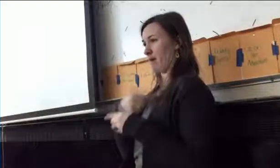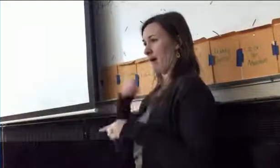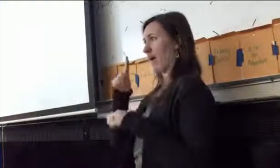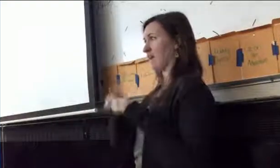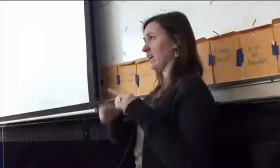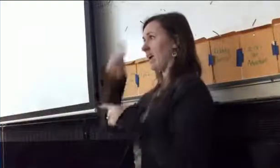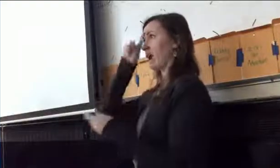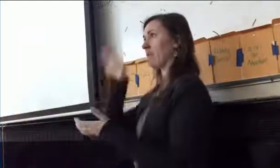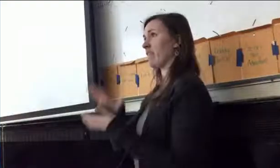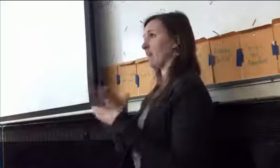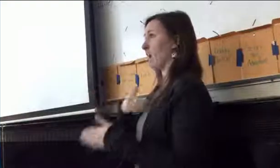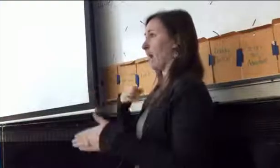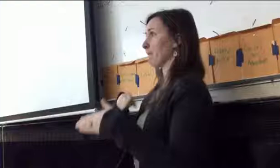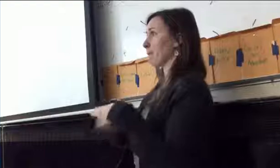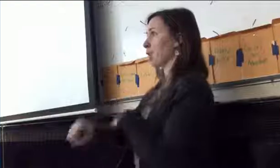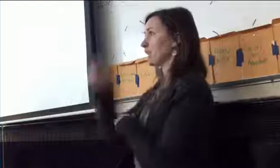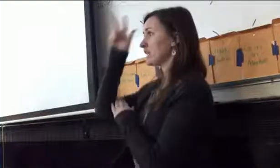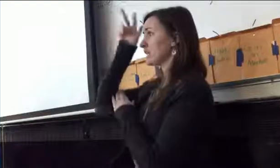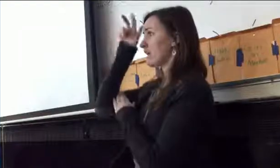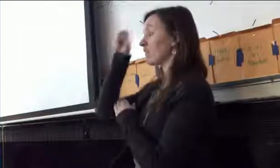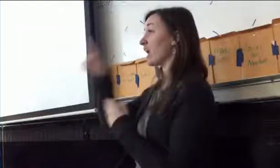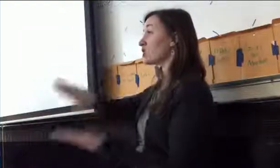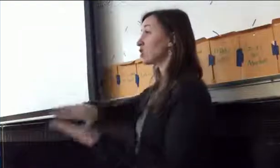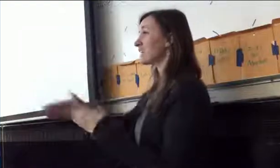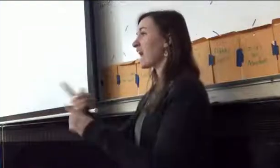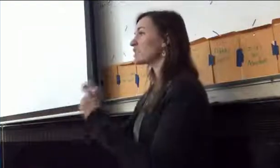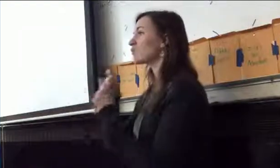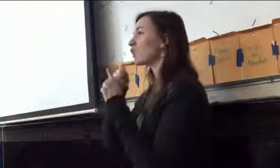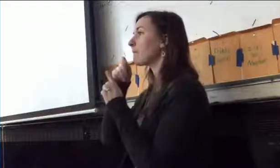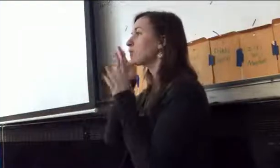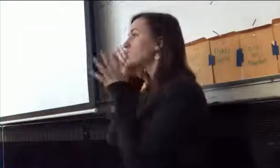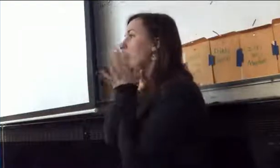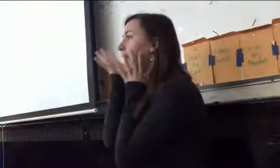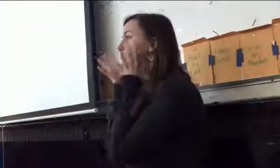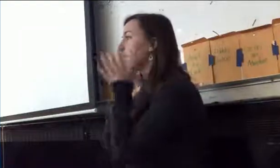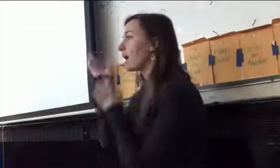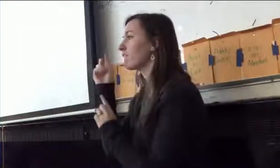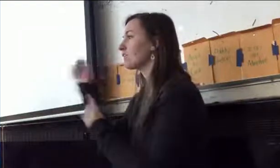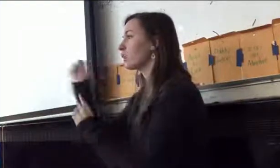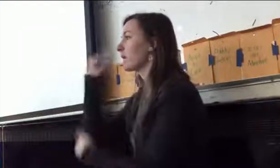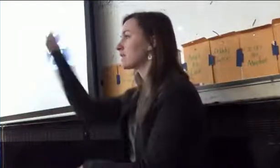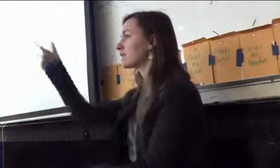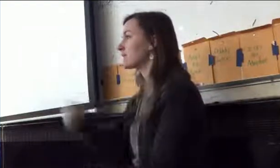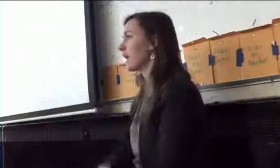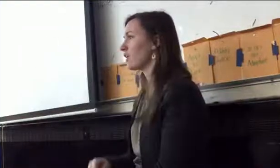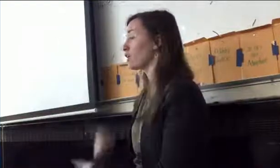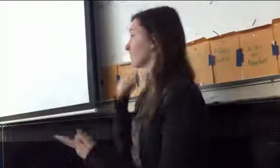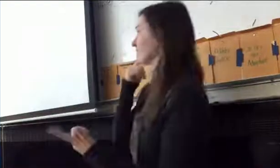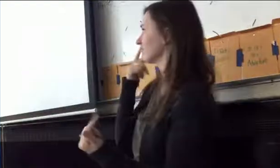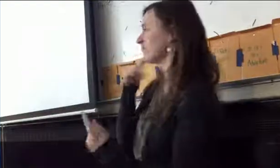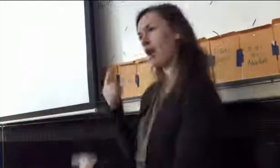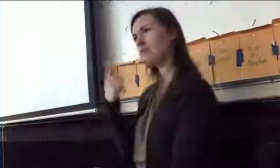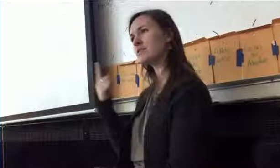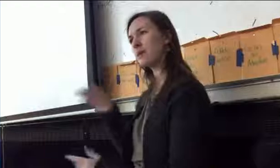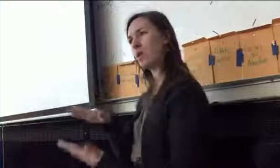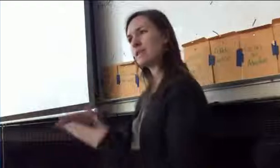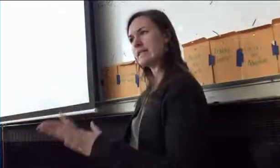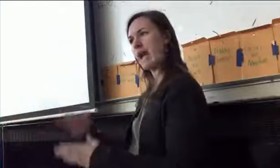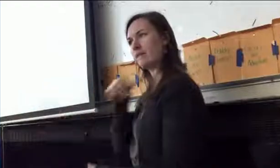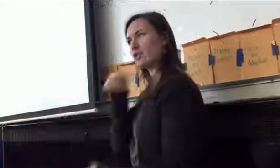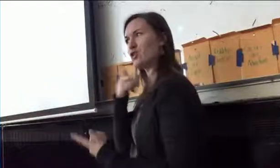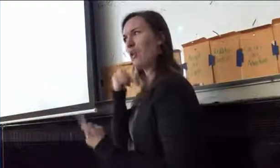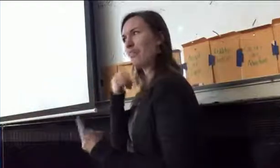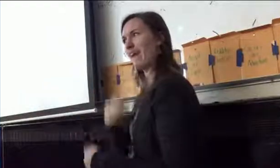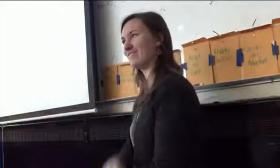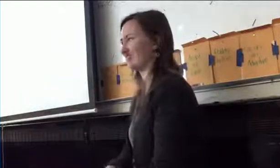the devil," and she dies of shame a few minutes later. Now, guys, somebody died. It's not very nice to laugh.